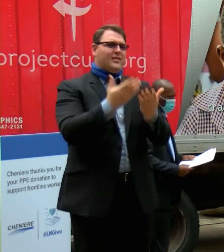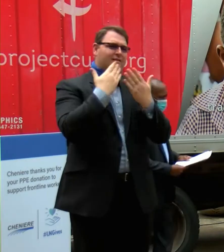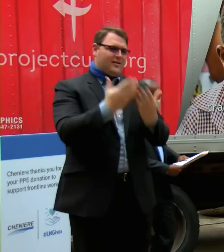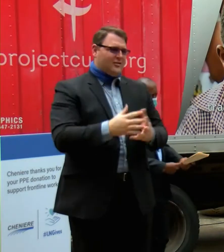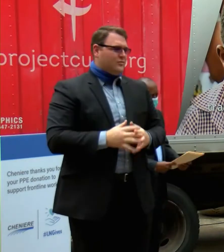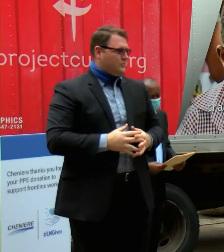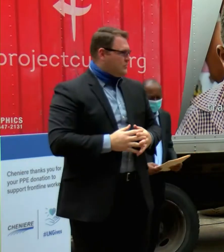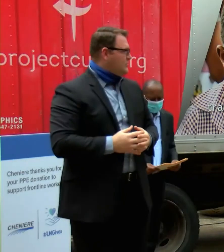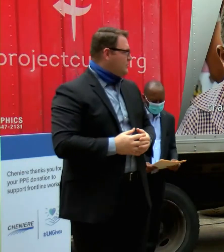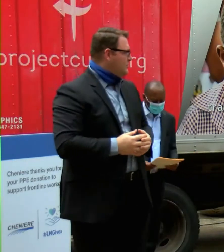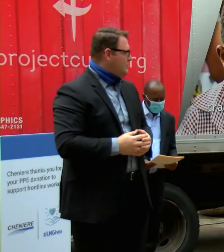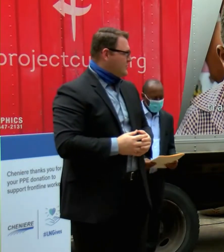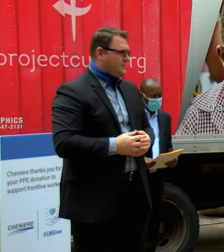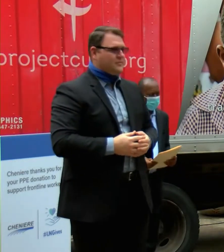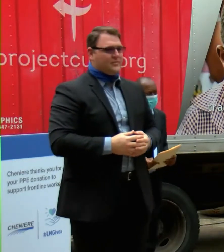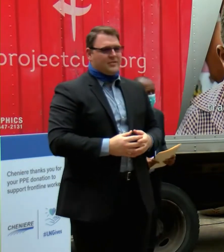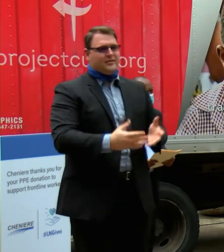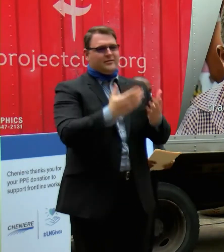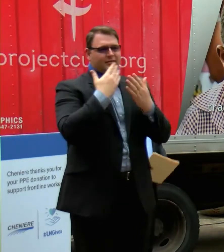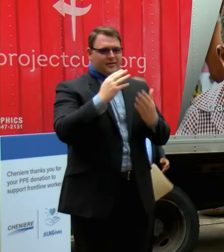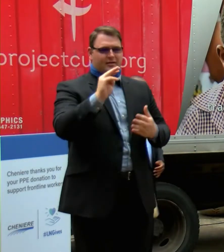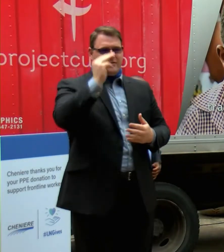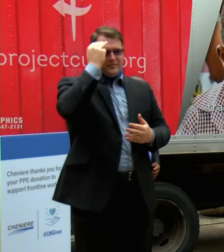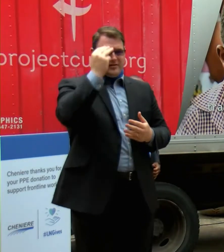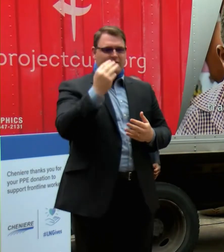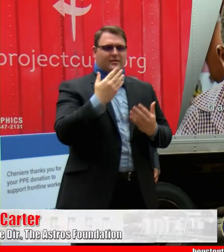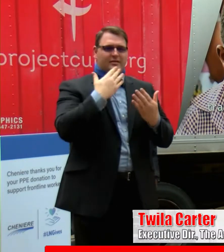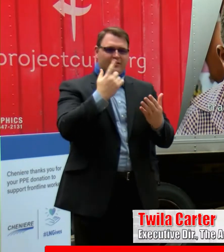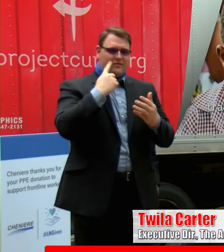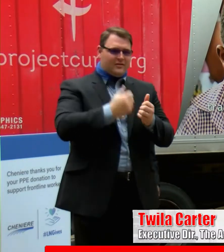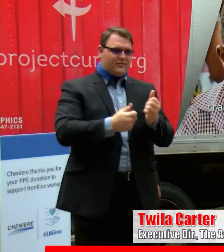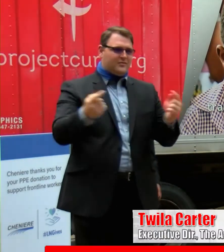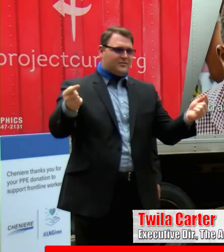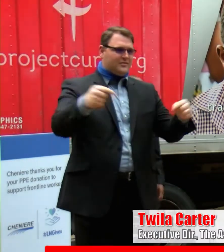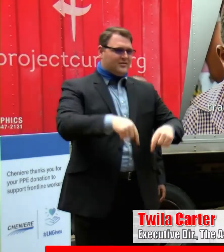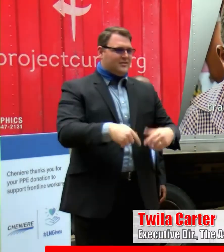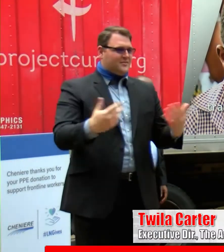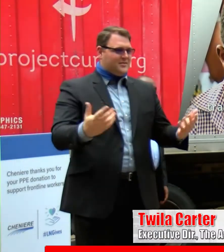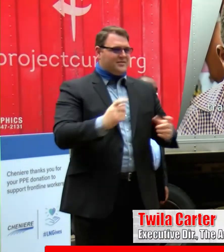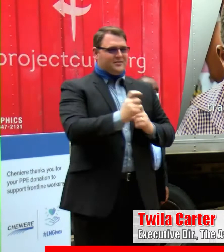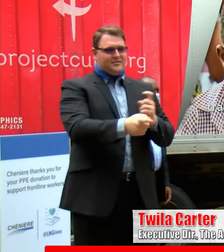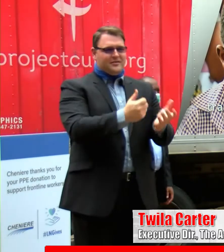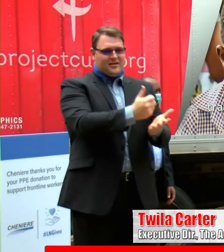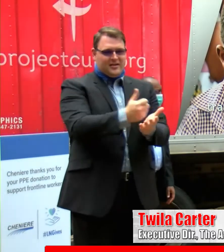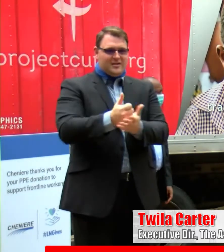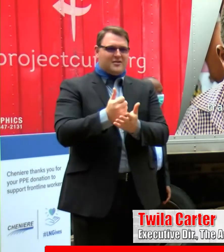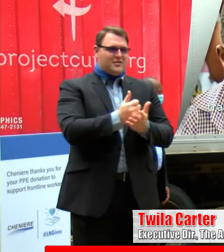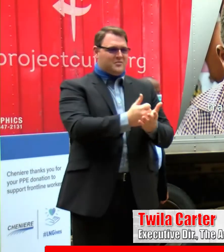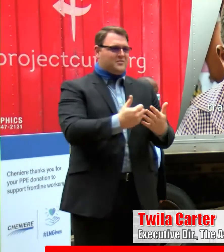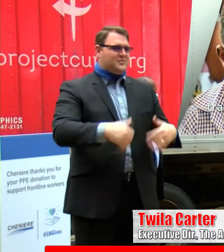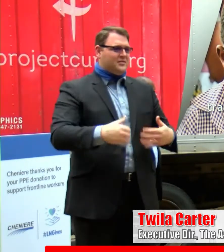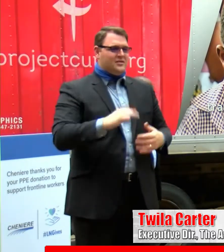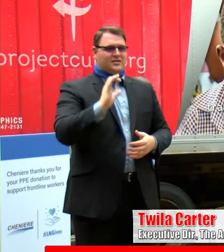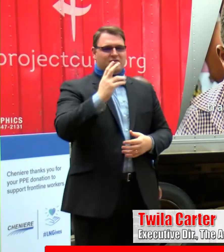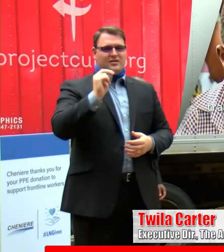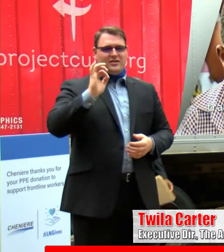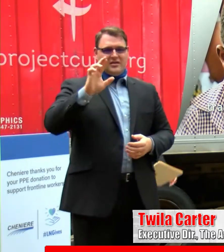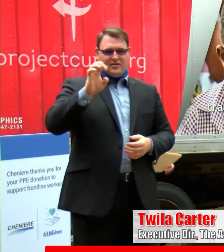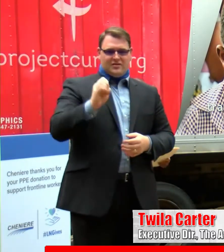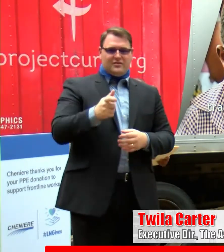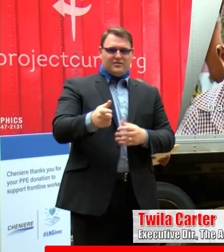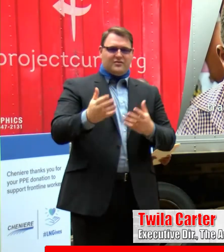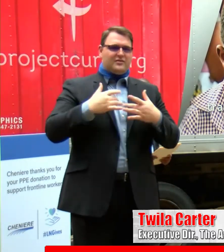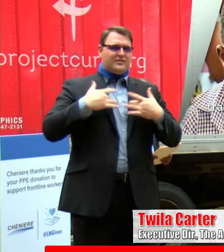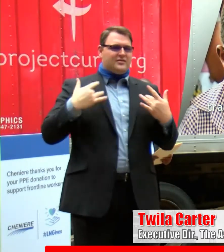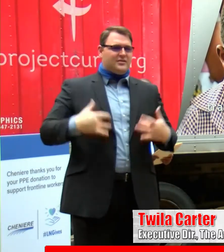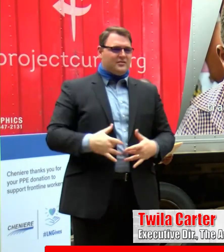Thank you, Mayor. Thanks to everyone who came out today to help with this supply drive. Chenier, your